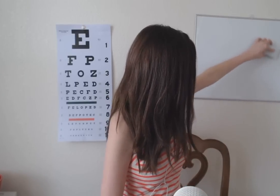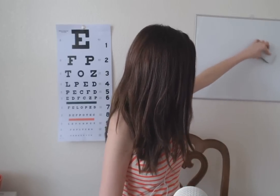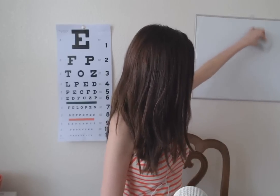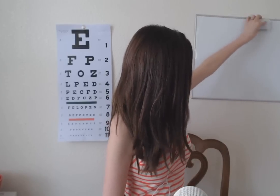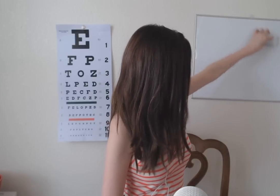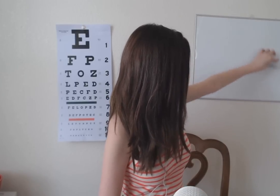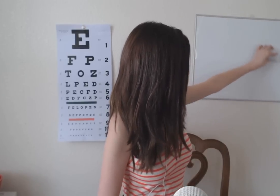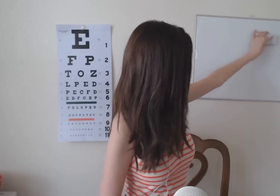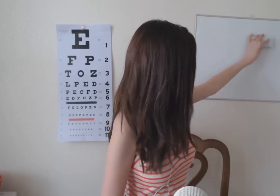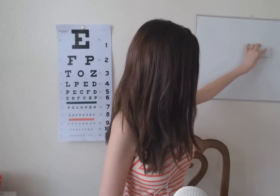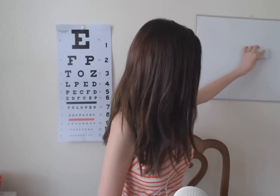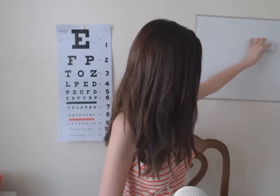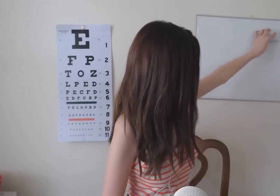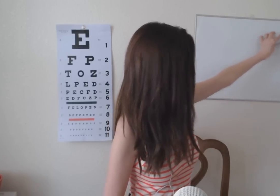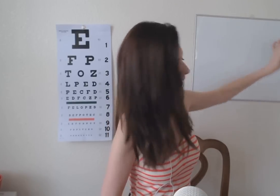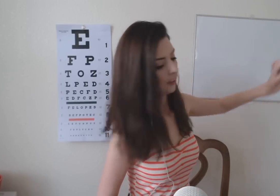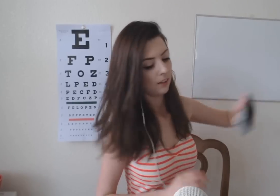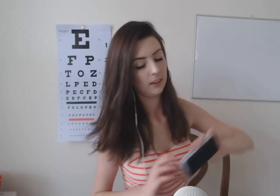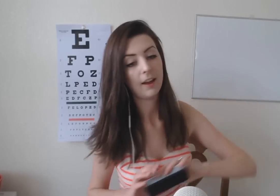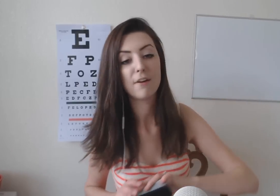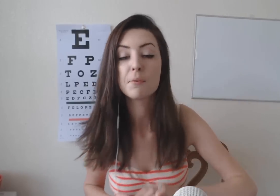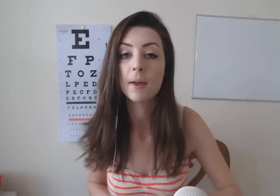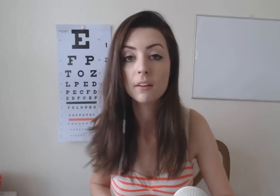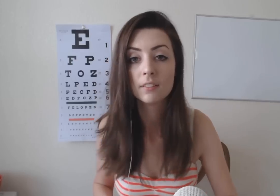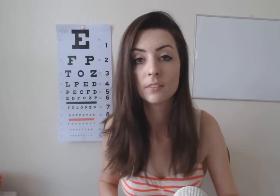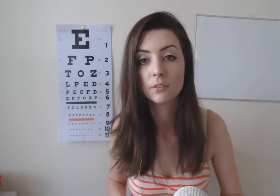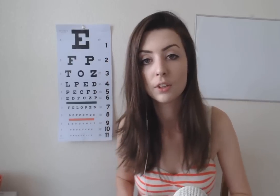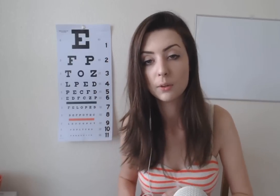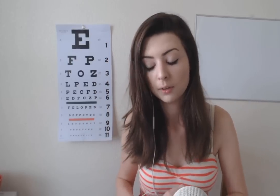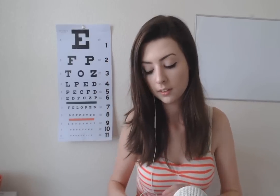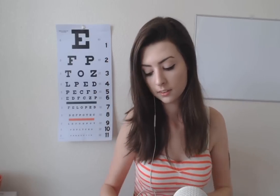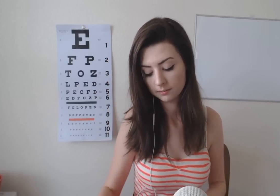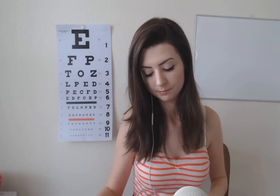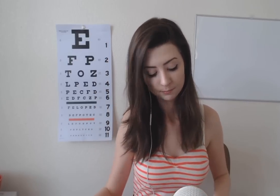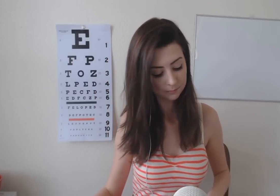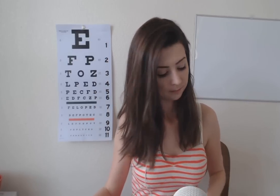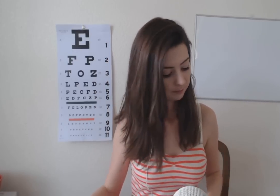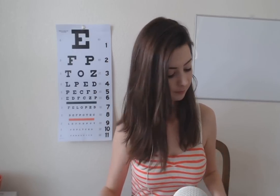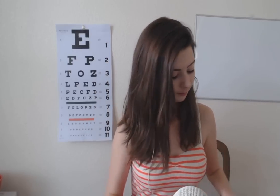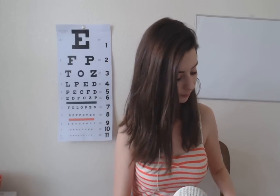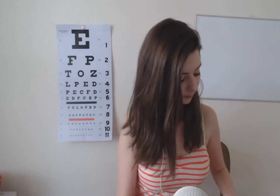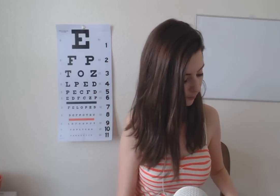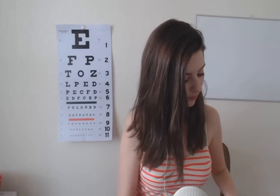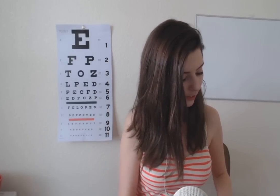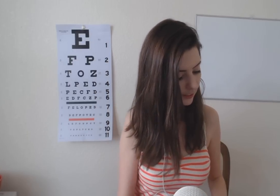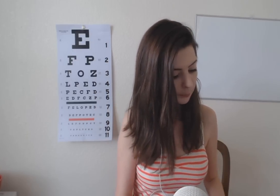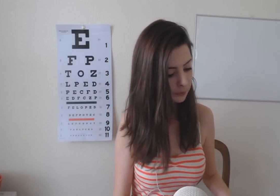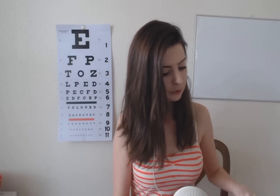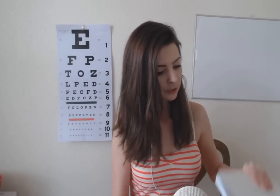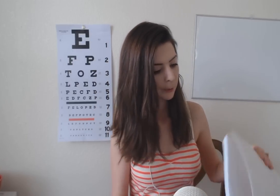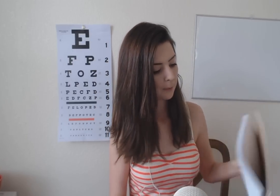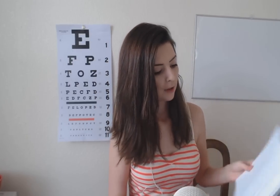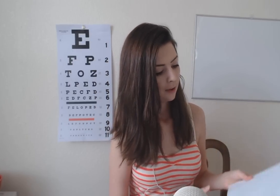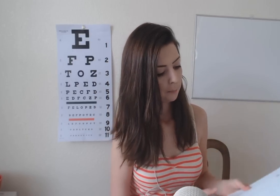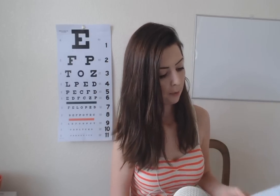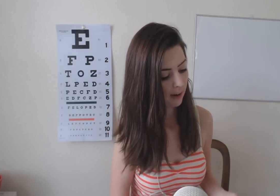So next we'll go over the alphabet really quick. And then we'll do some